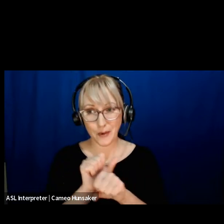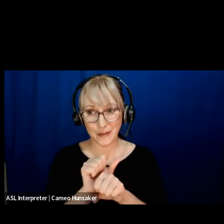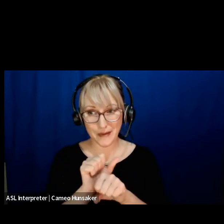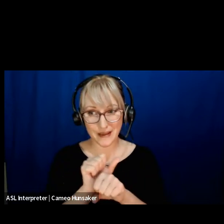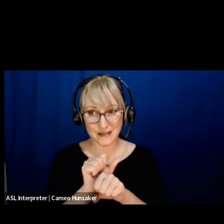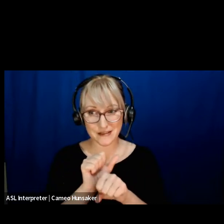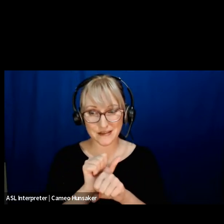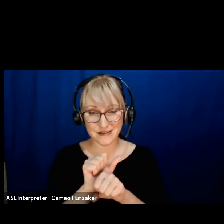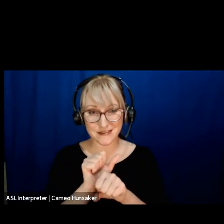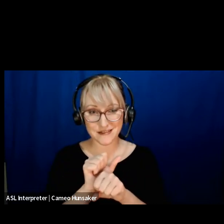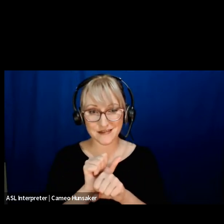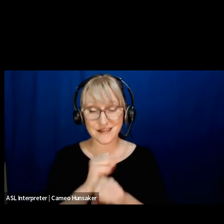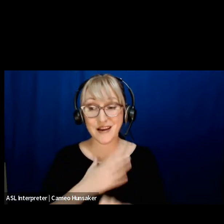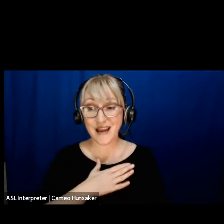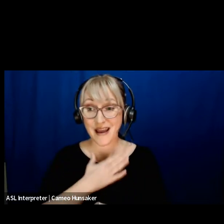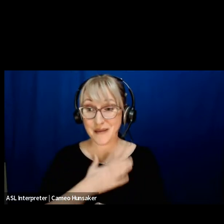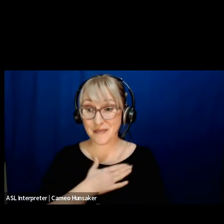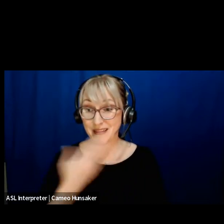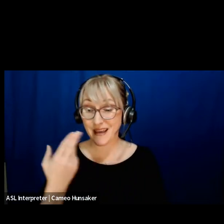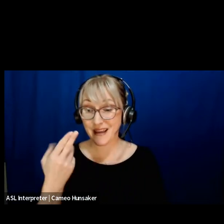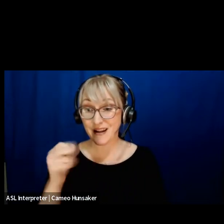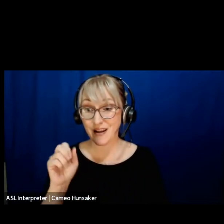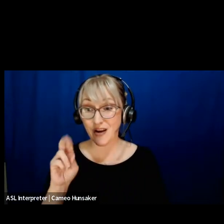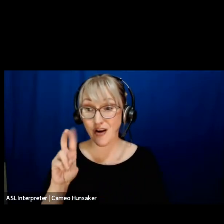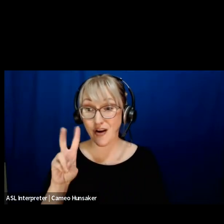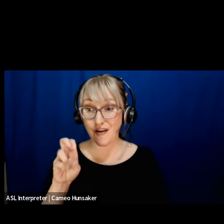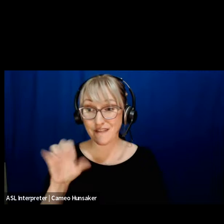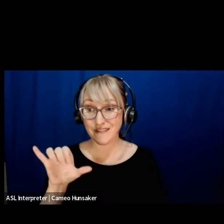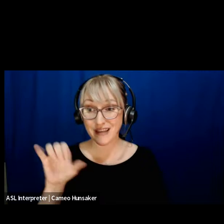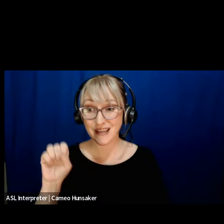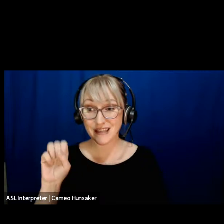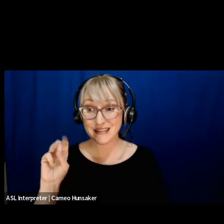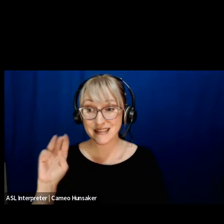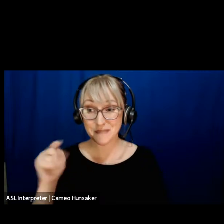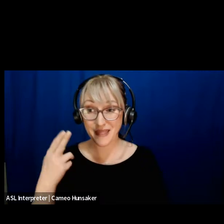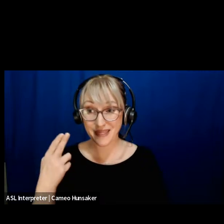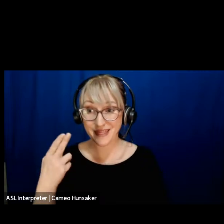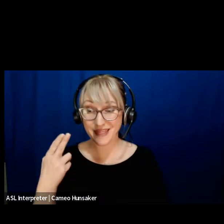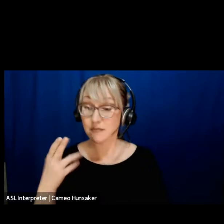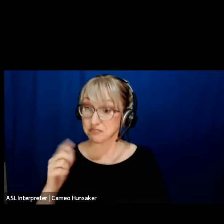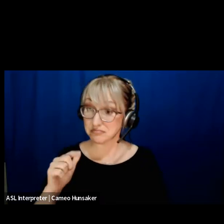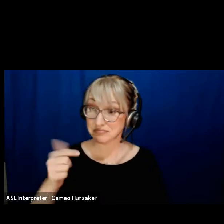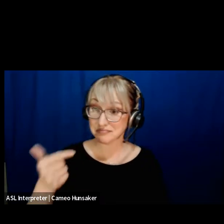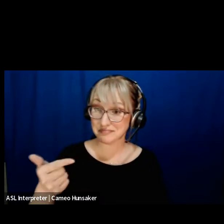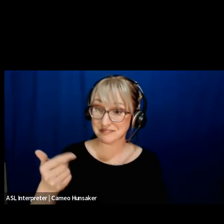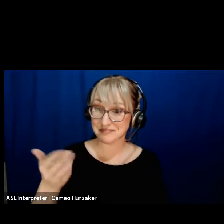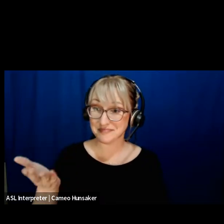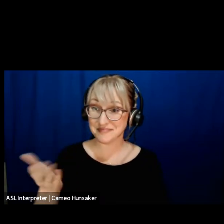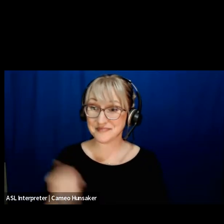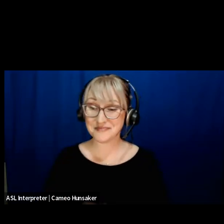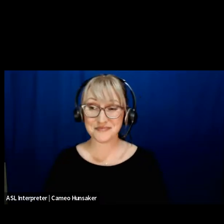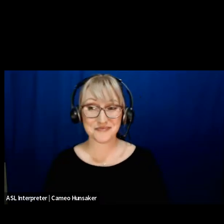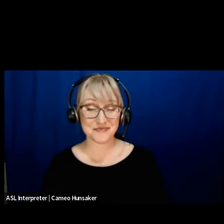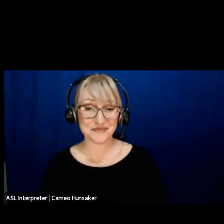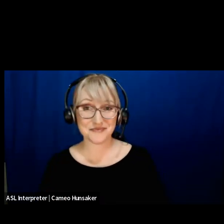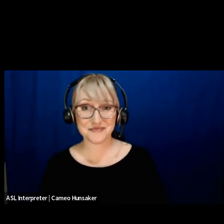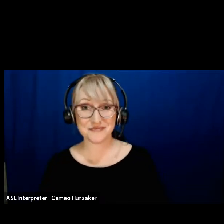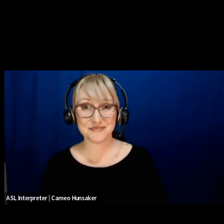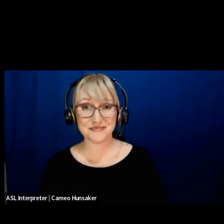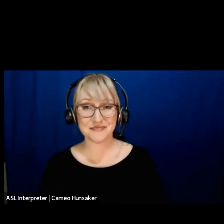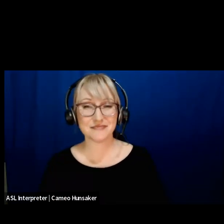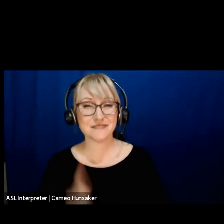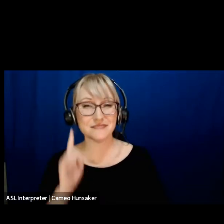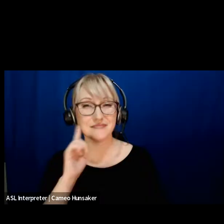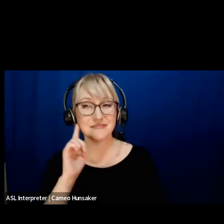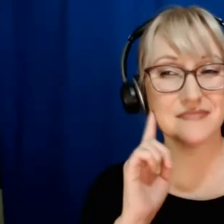we're happy to have Harvey Smith with us. And Harvey, I'm going to turn it over to you. Okay, thank you.